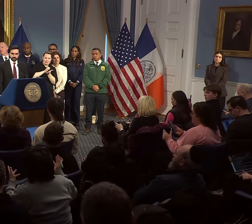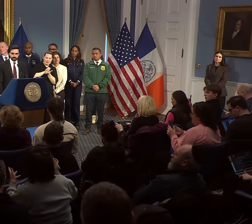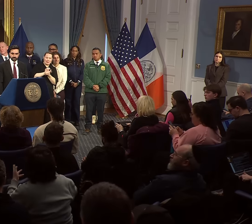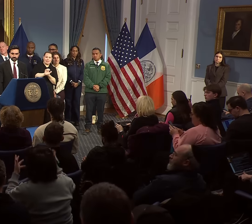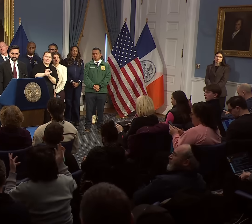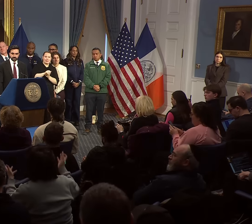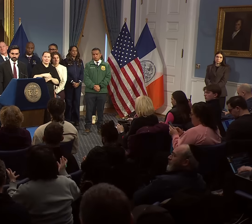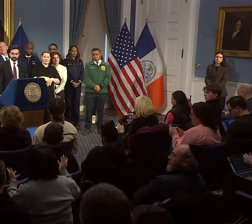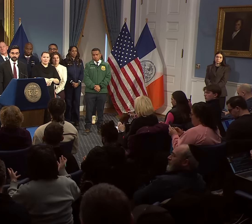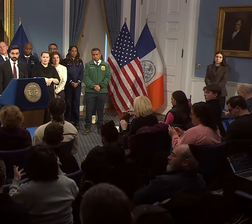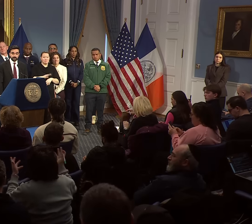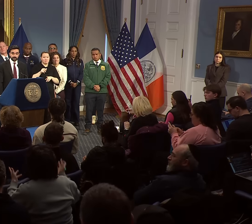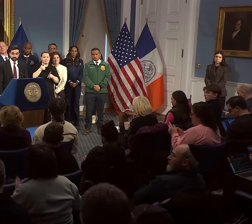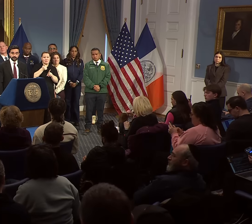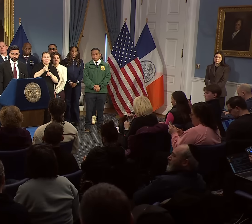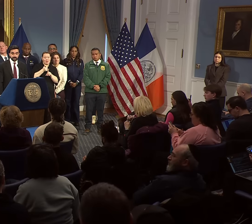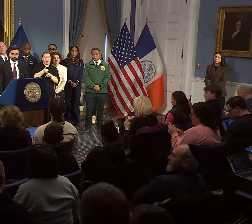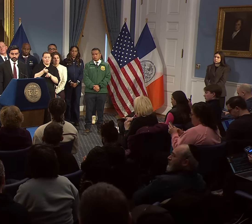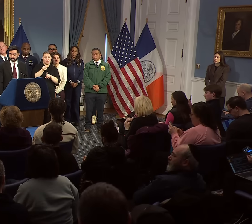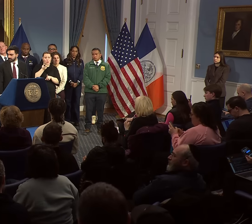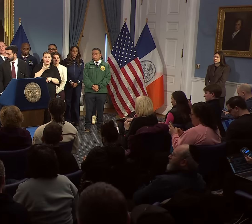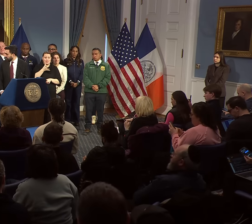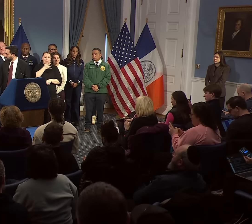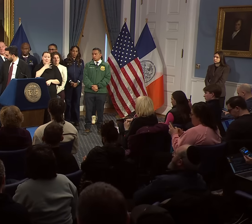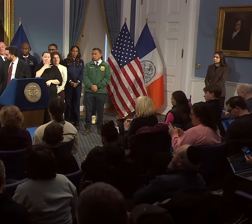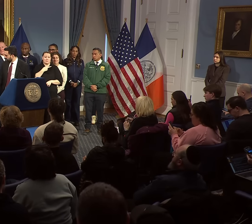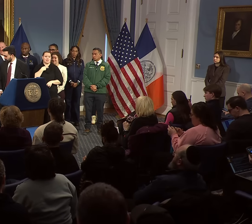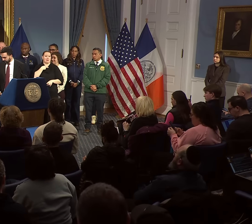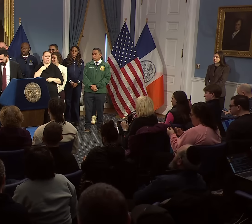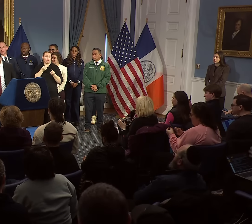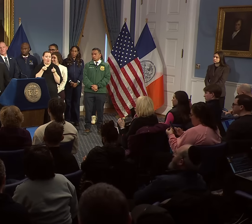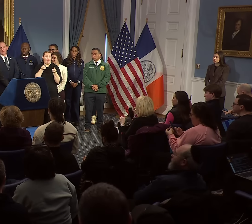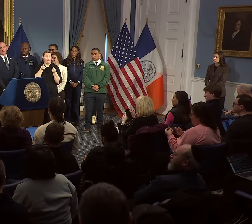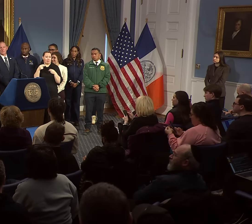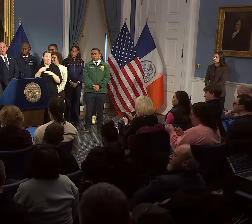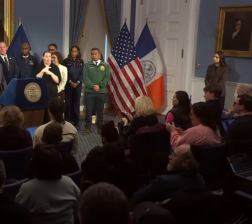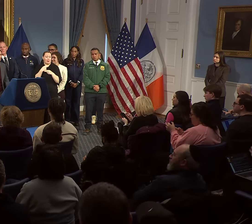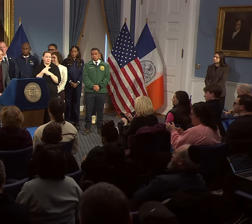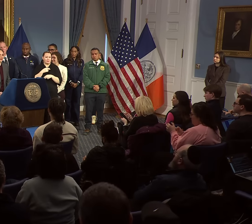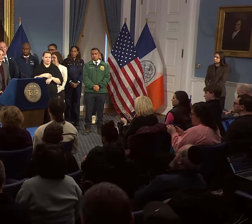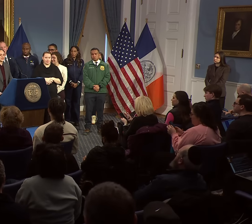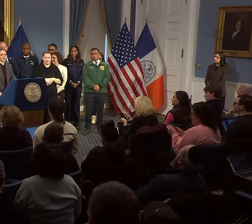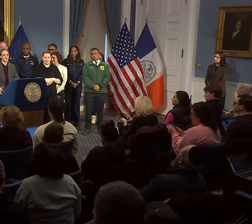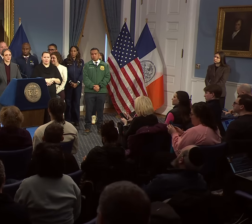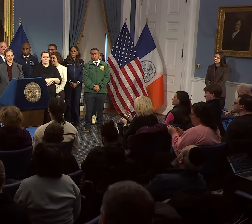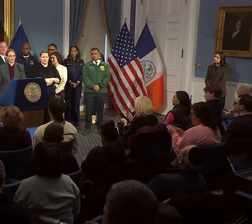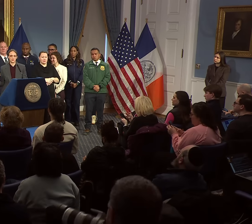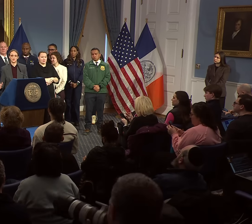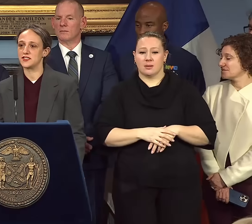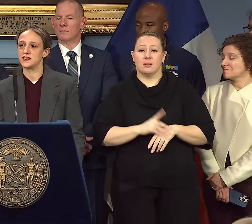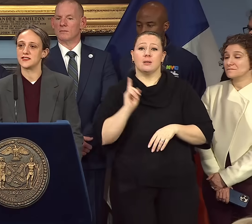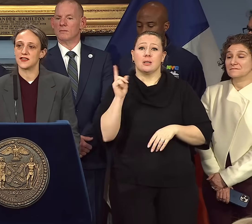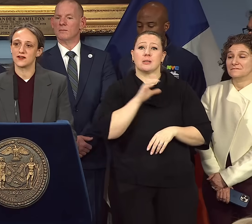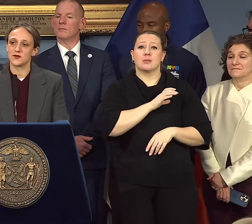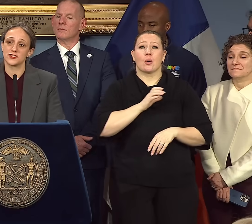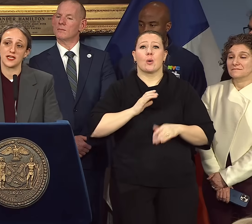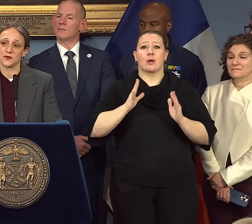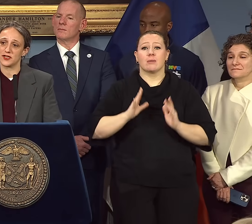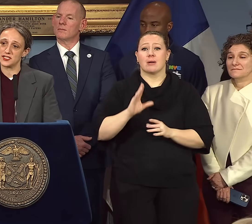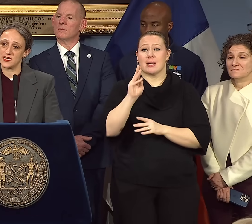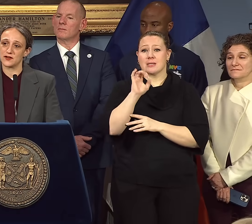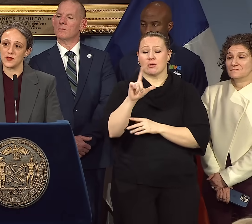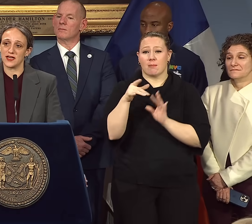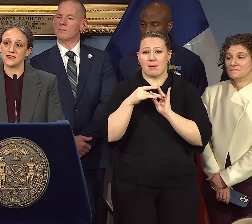said his own mother got stuck on the highway. Yeah. I'll just pass it over. As Commissioner Iscol mentioned, in our